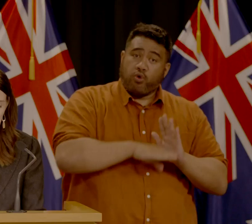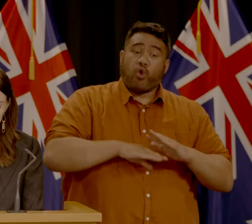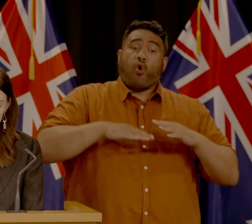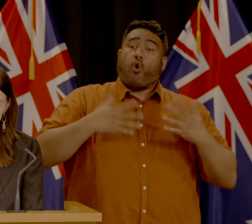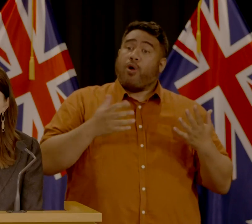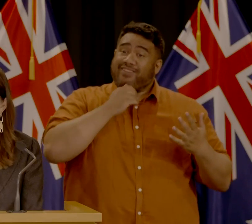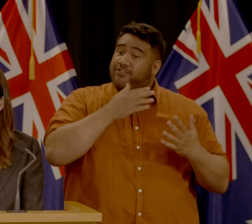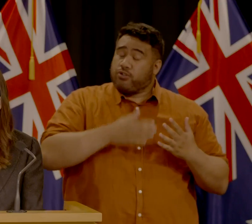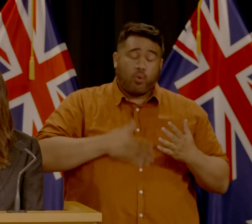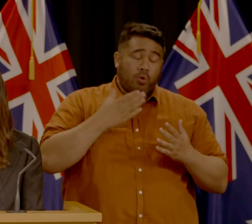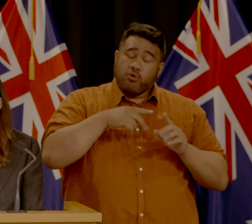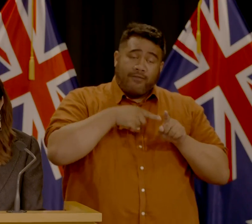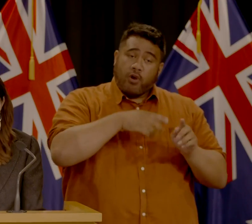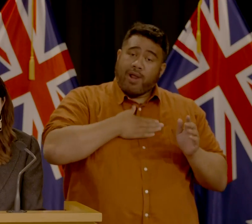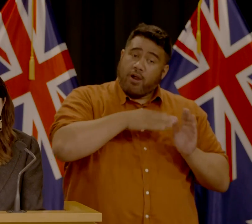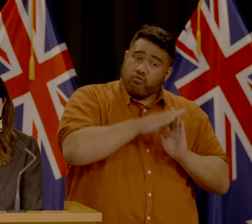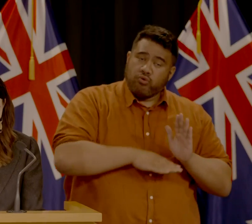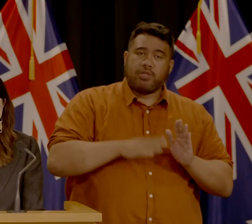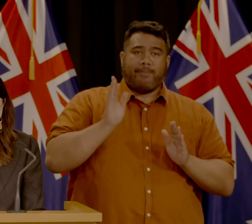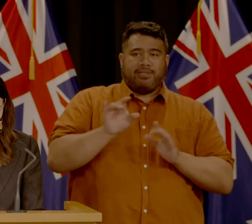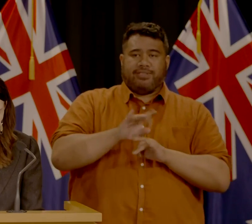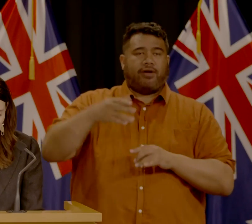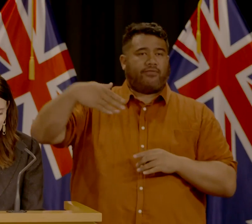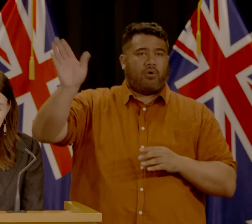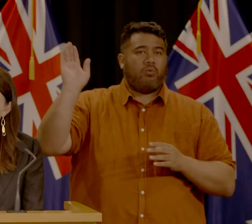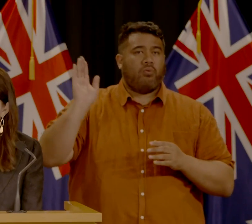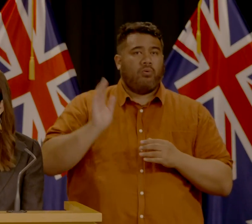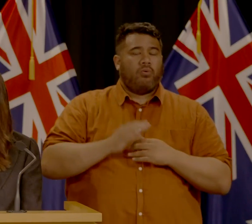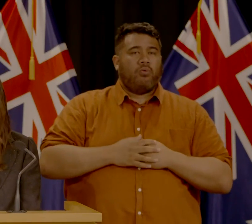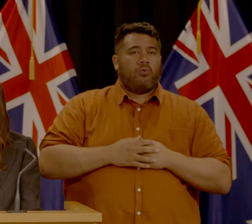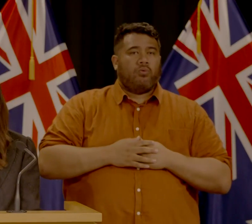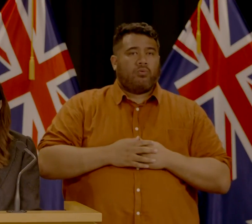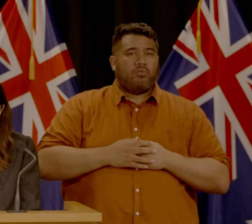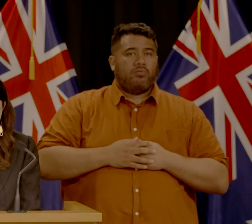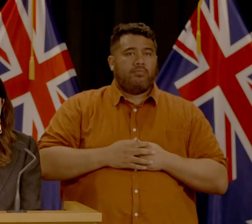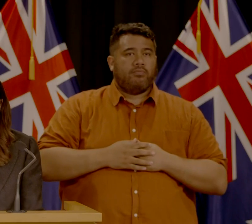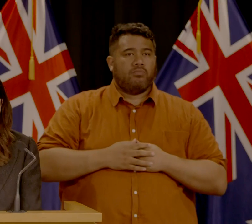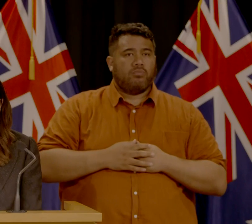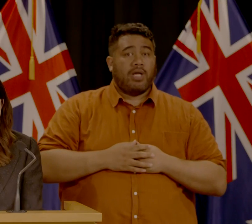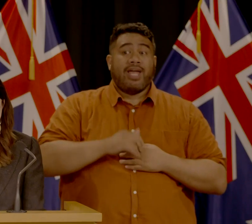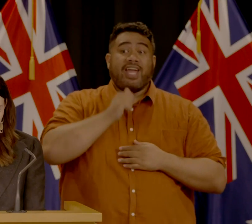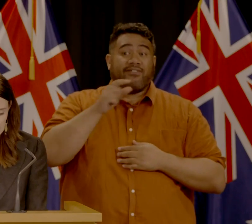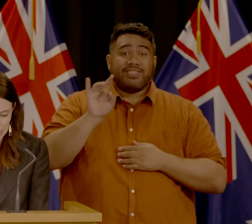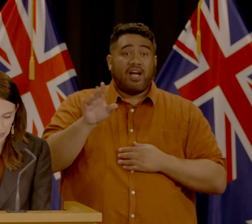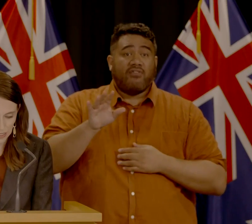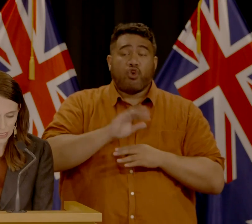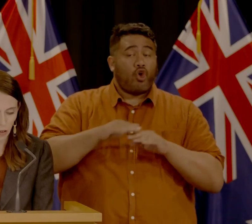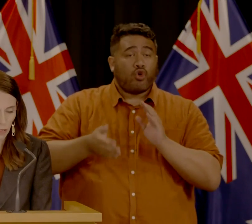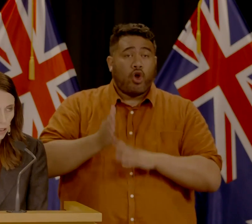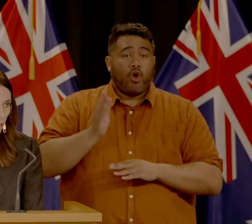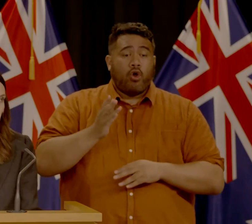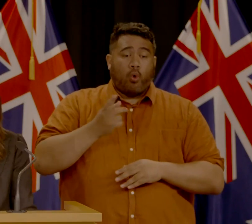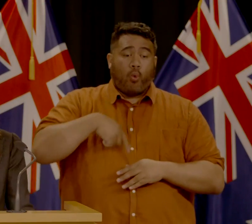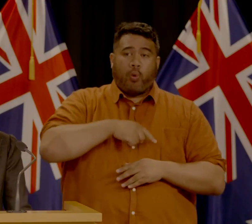voluntarily if they don't wish to do so. Remember that anyone who is deported faces serious